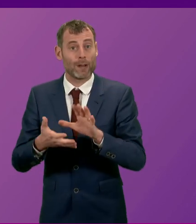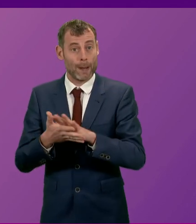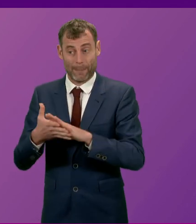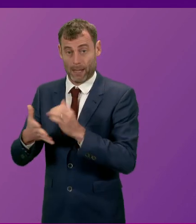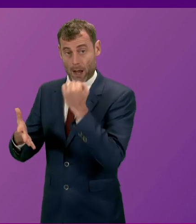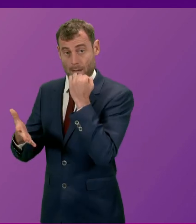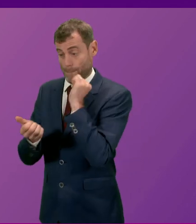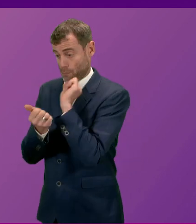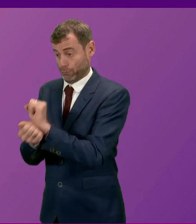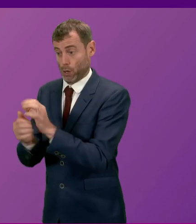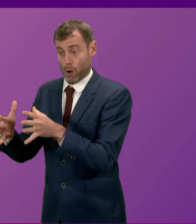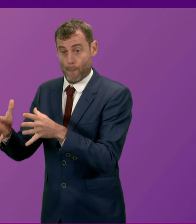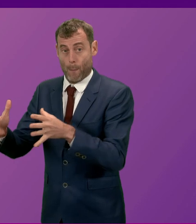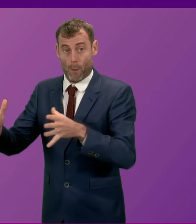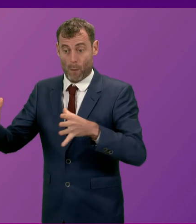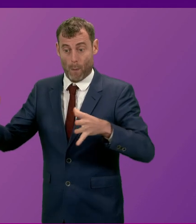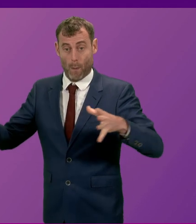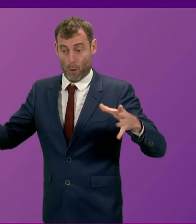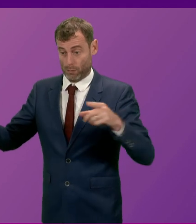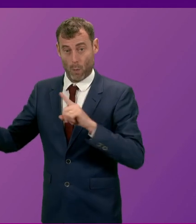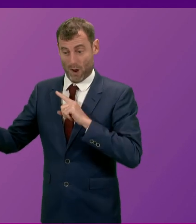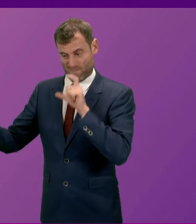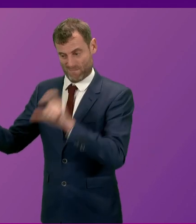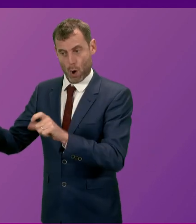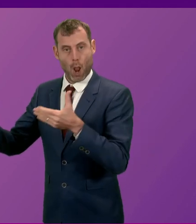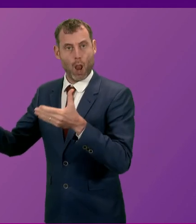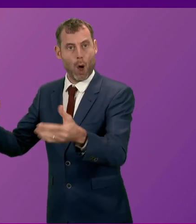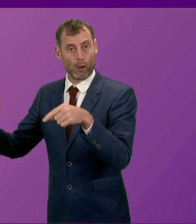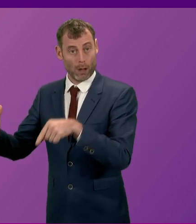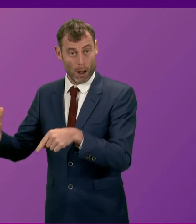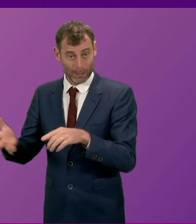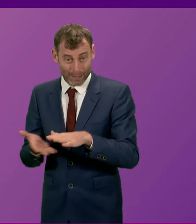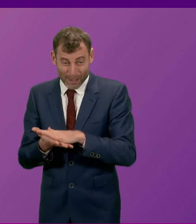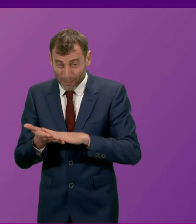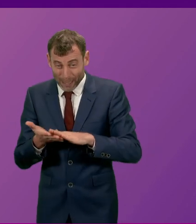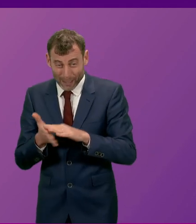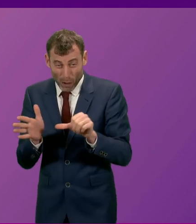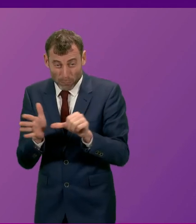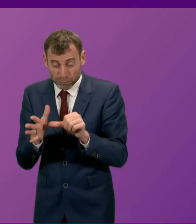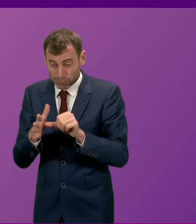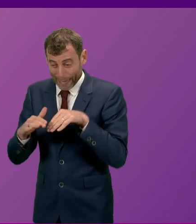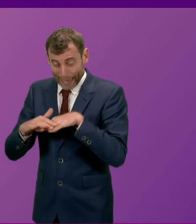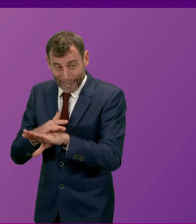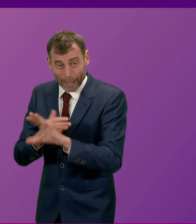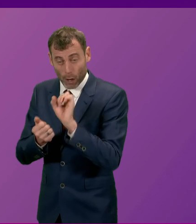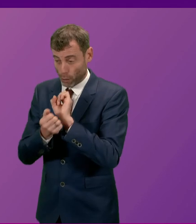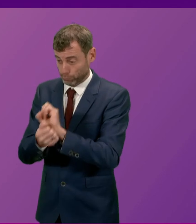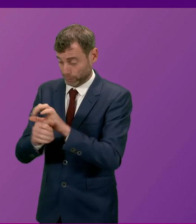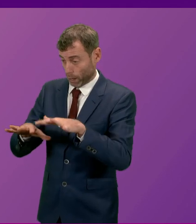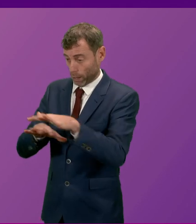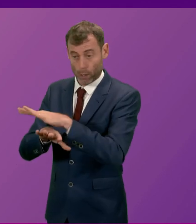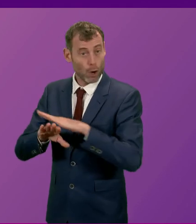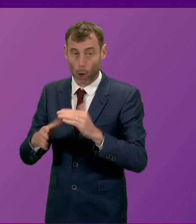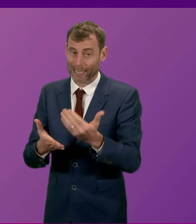prisoners serving longer than was the case, and we would have an even more congested and, I would say, fundamentally unsafe